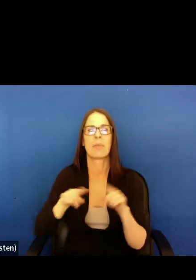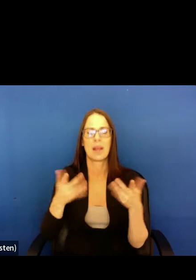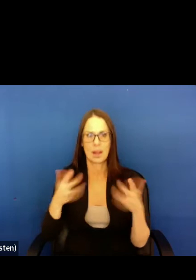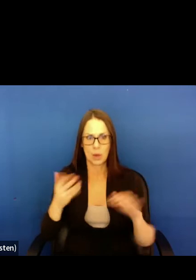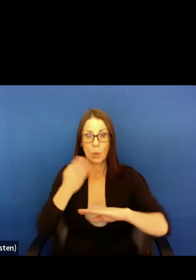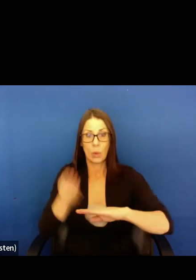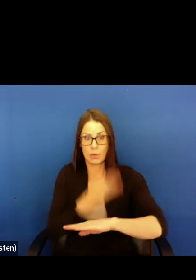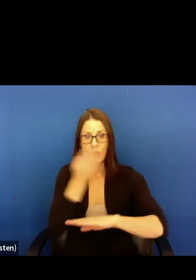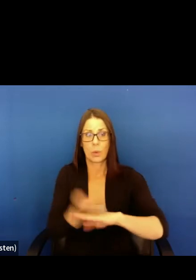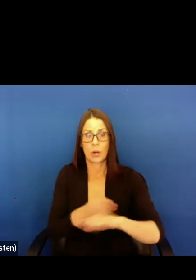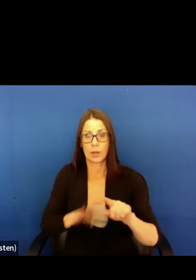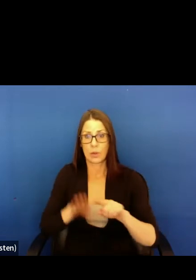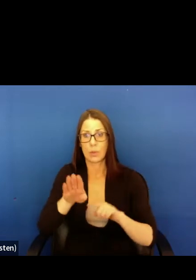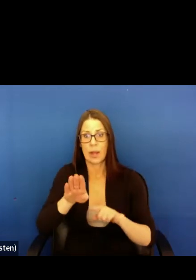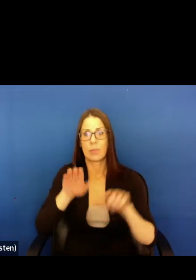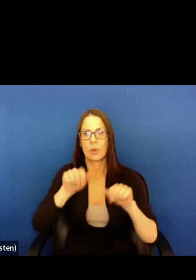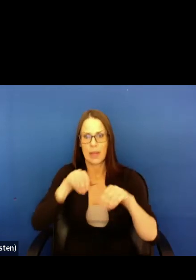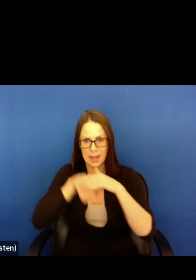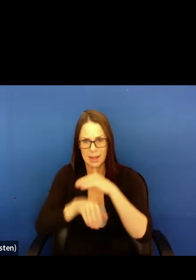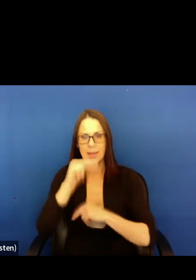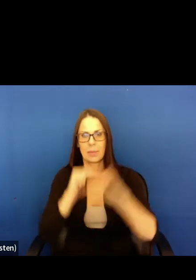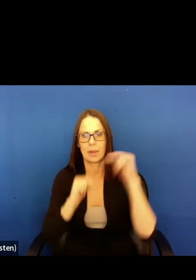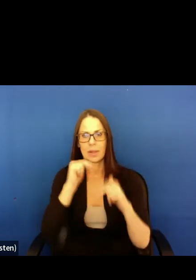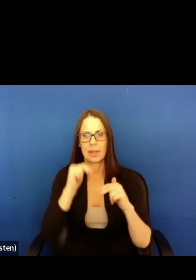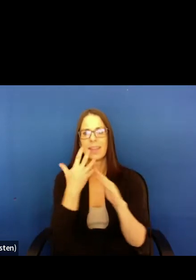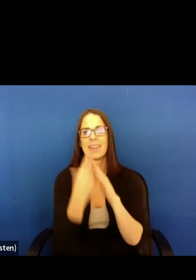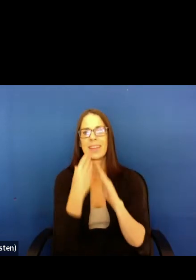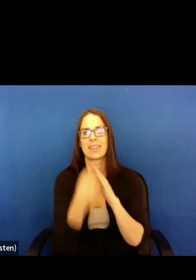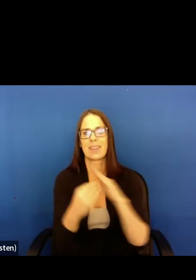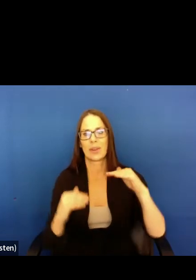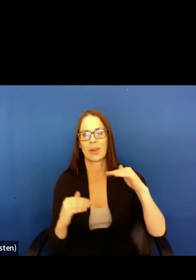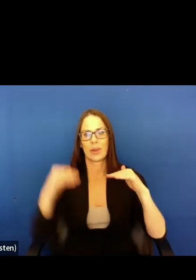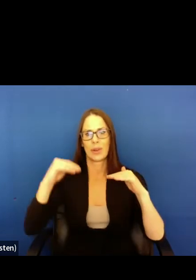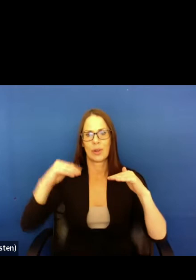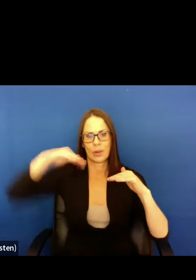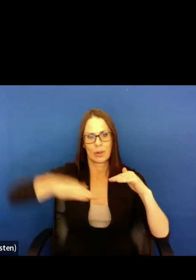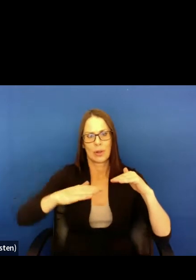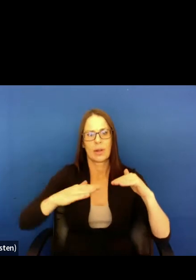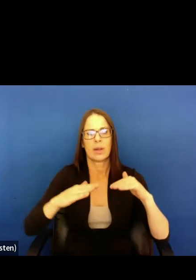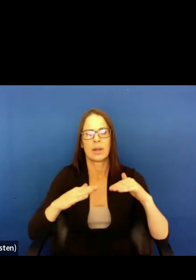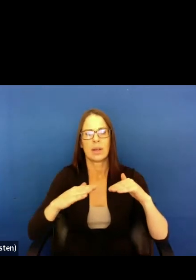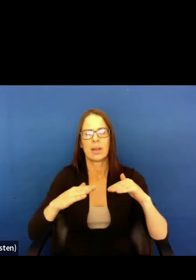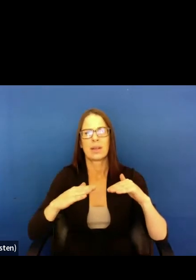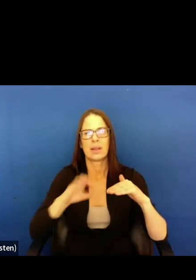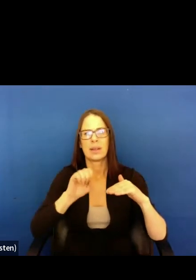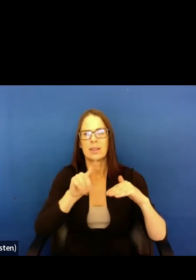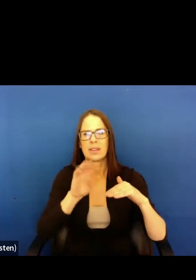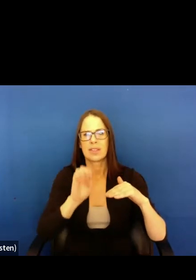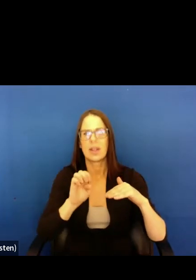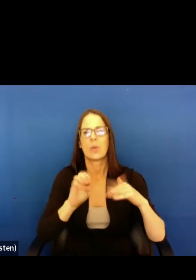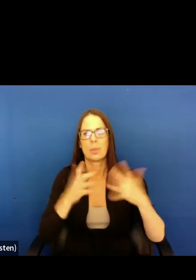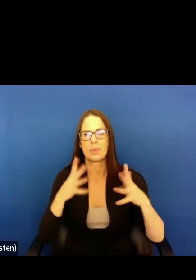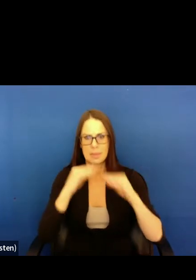to get into the building. The exterior grading and accessible slope has been fixed to a degree where it's not as steep as it once